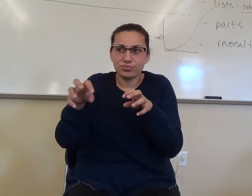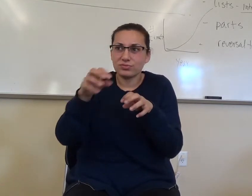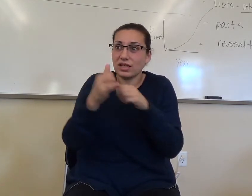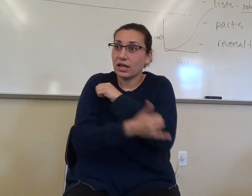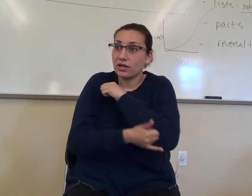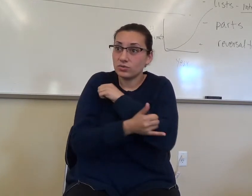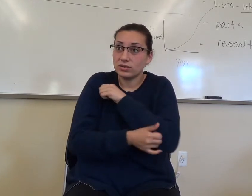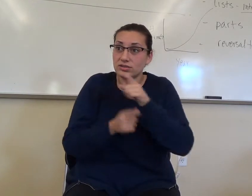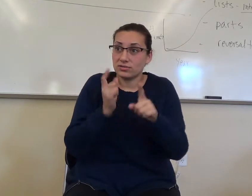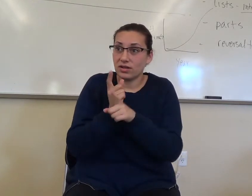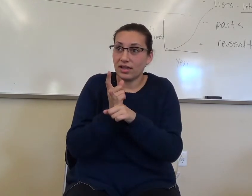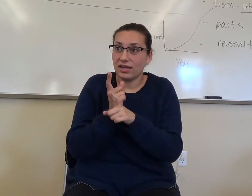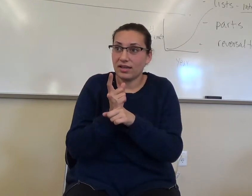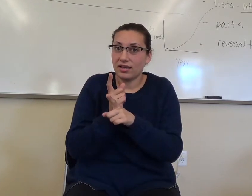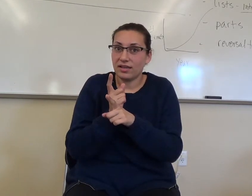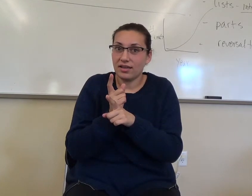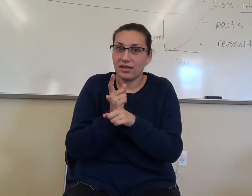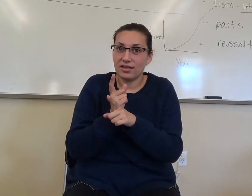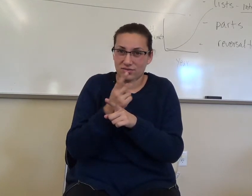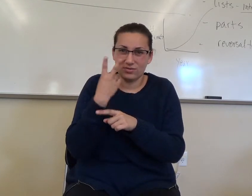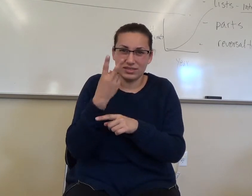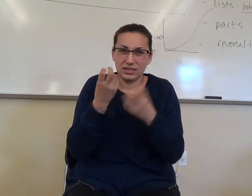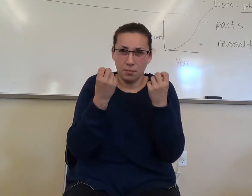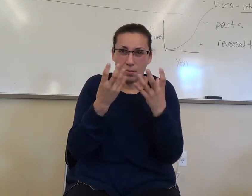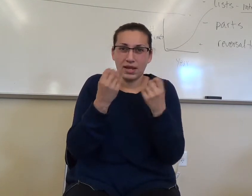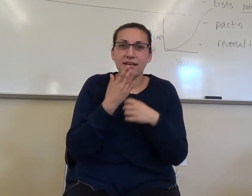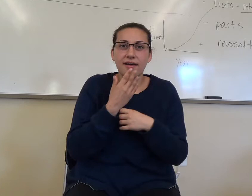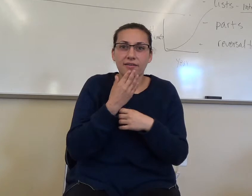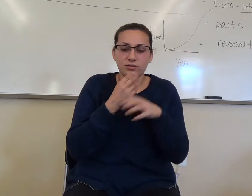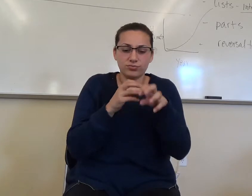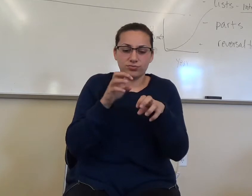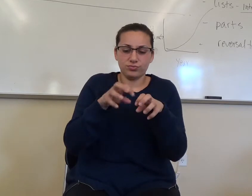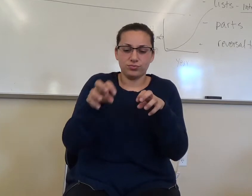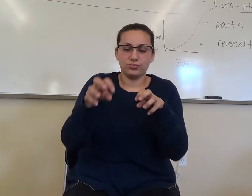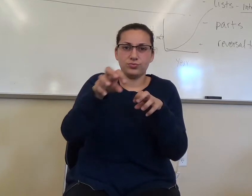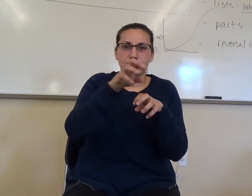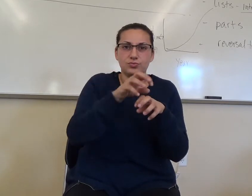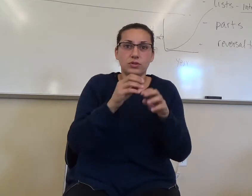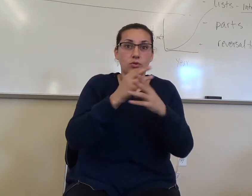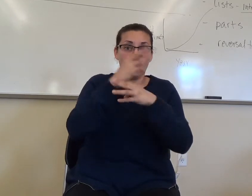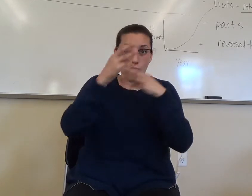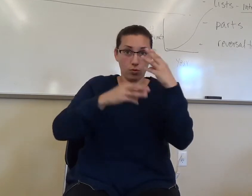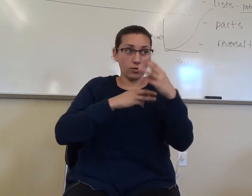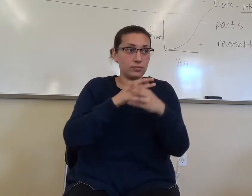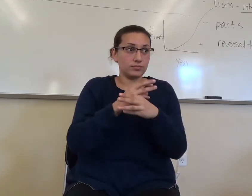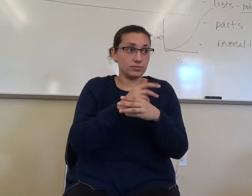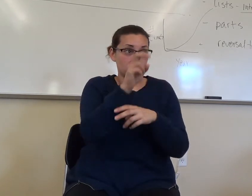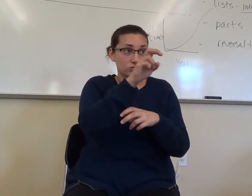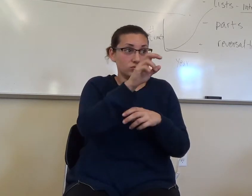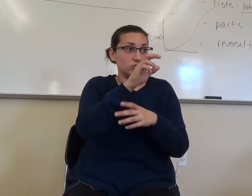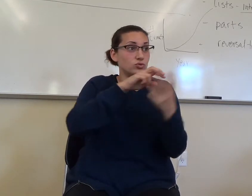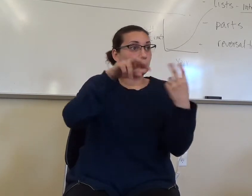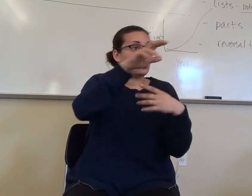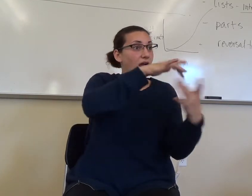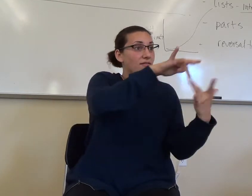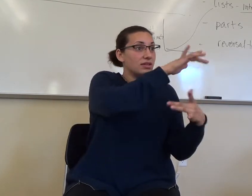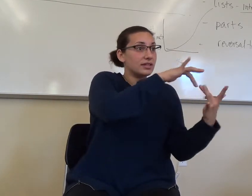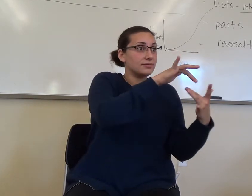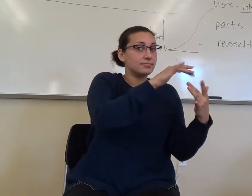here. You can see all these little bitty different colors. If you're traveling, every time you cross into one of these different colors, you